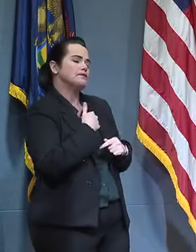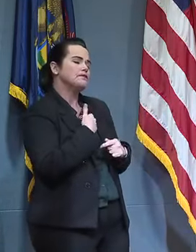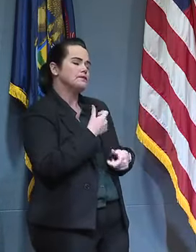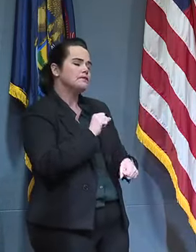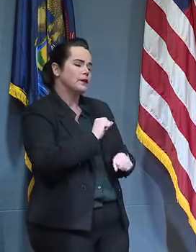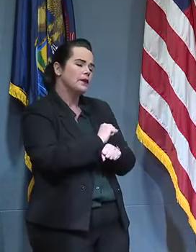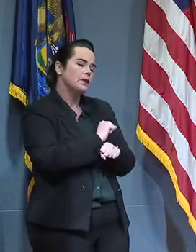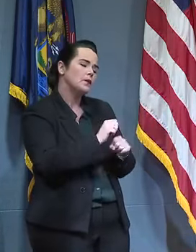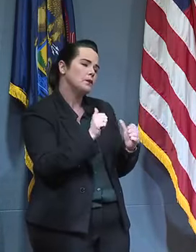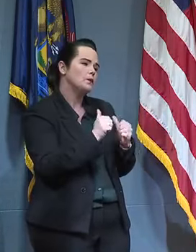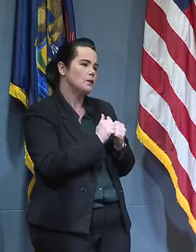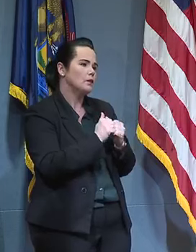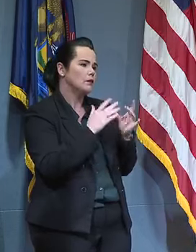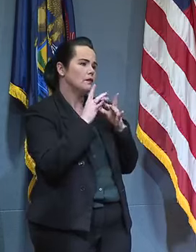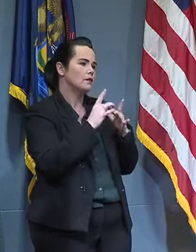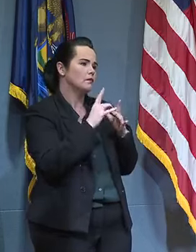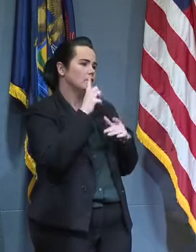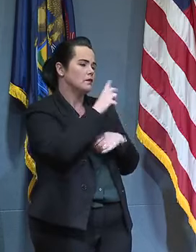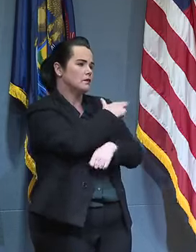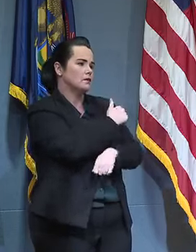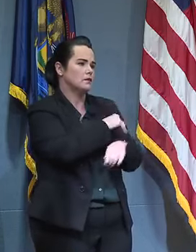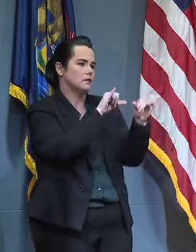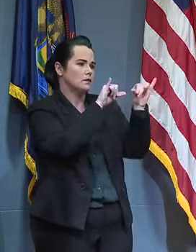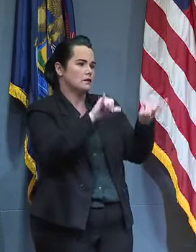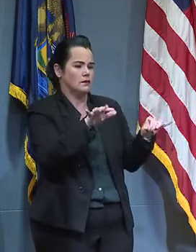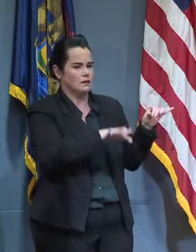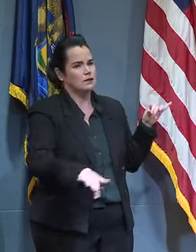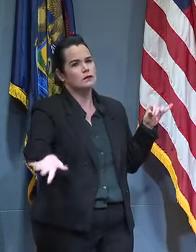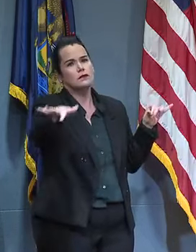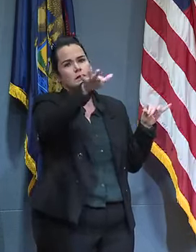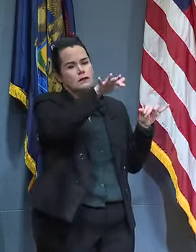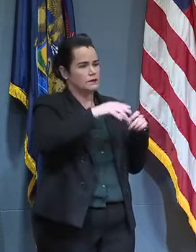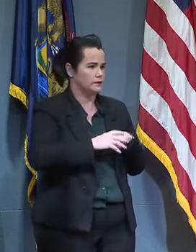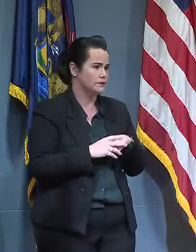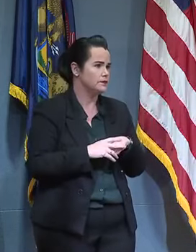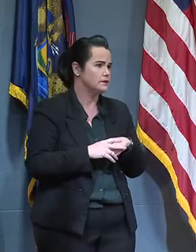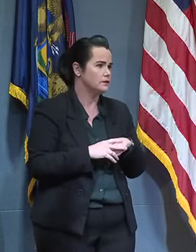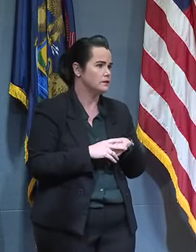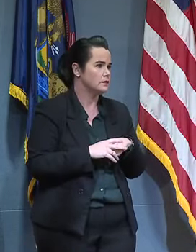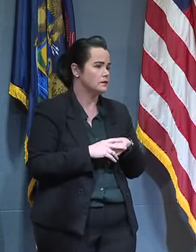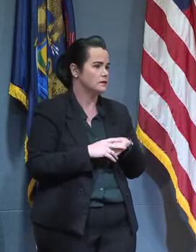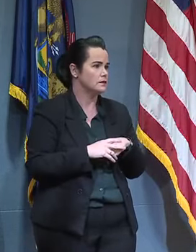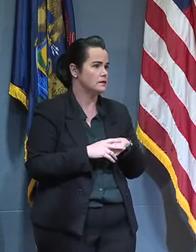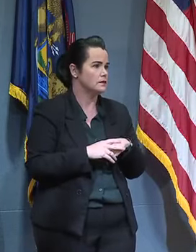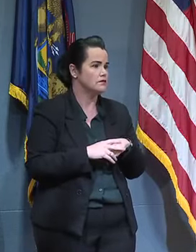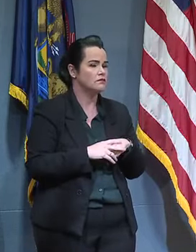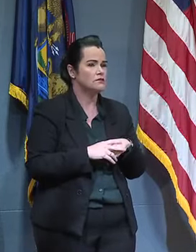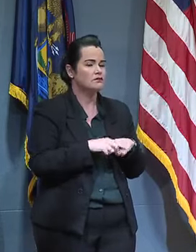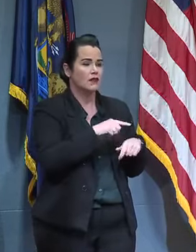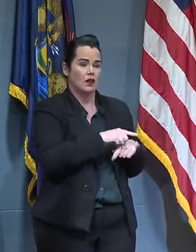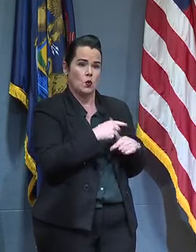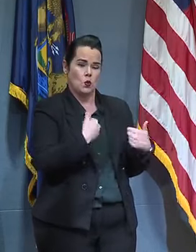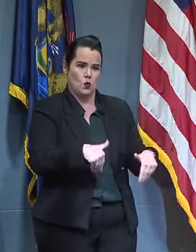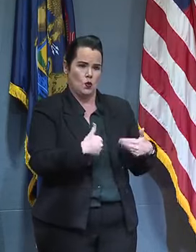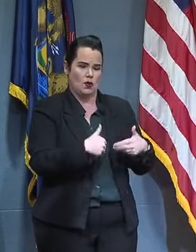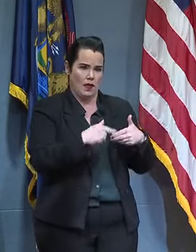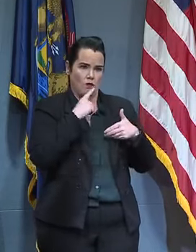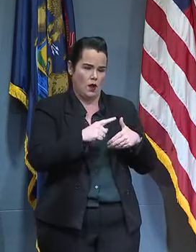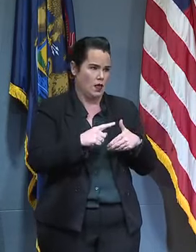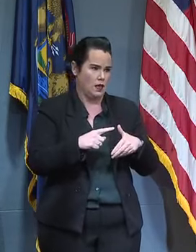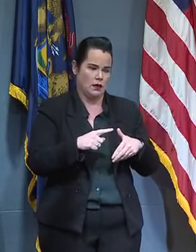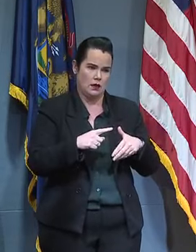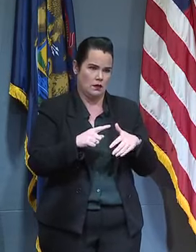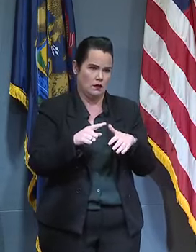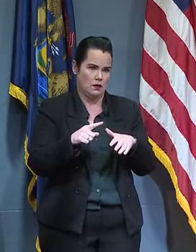the leadership of our hospital systems across the state. I can tell you that they have really stepped up. And in